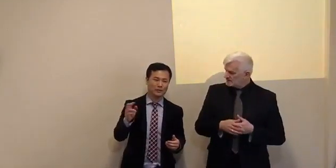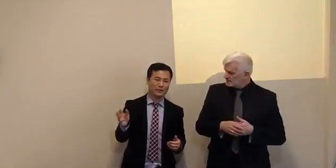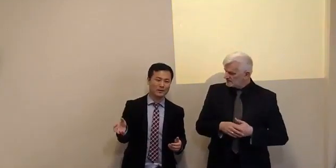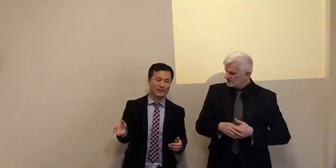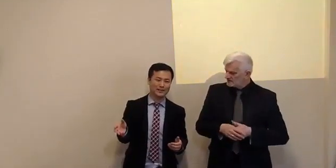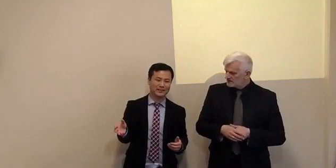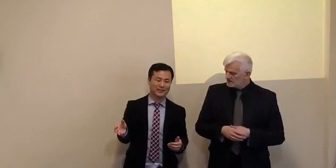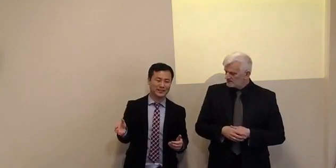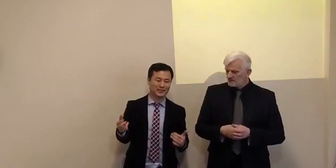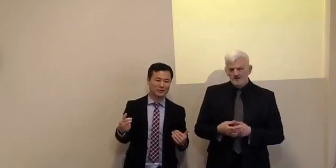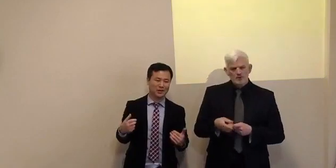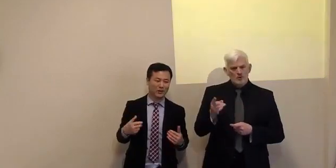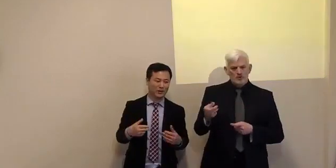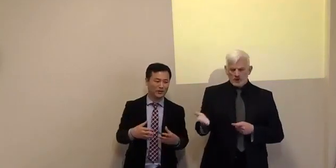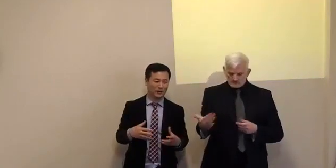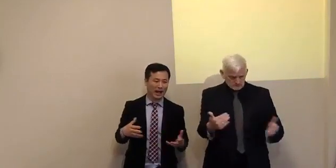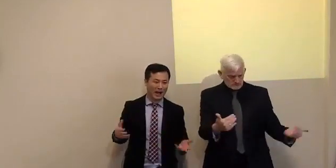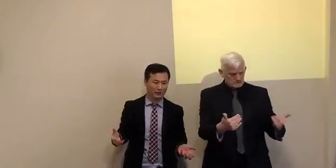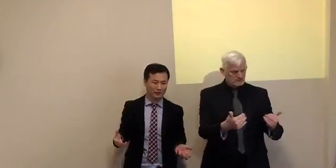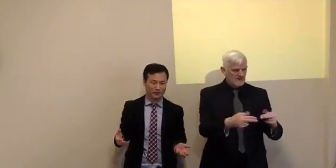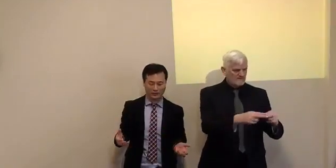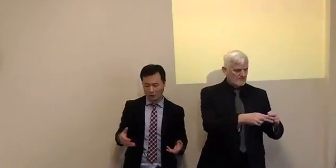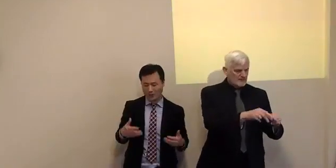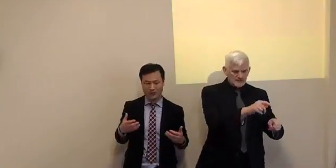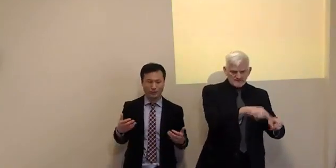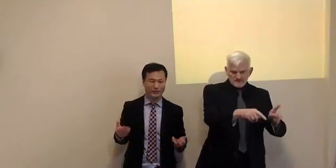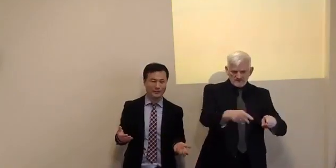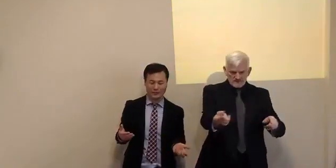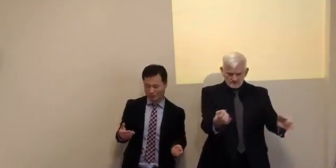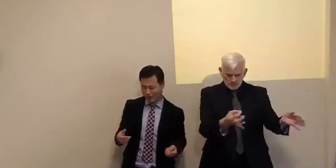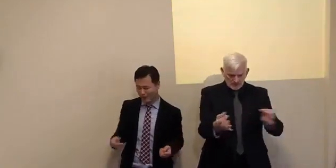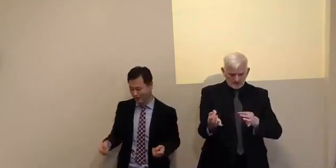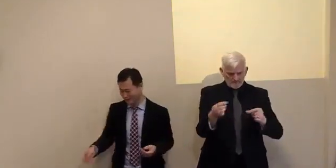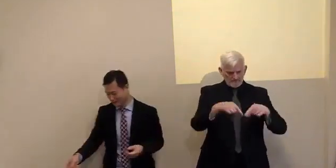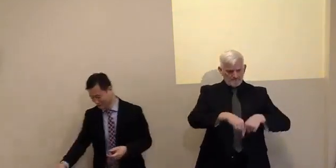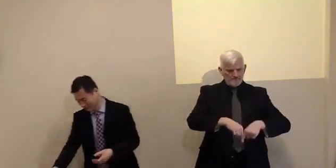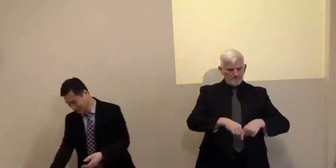2 families into our house. So we worship together.